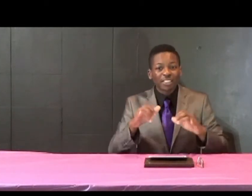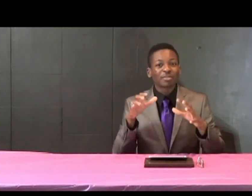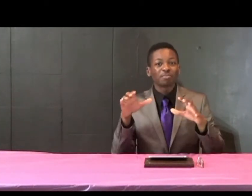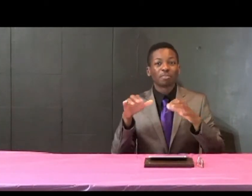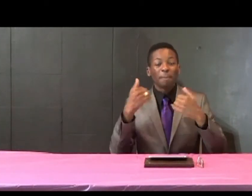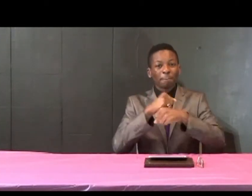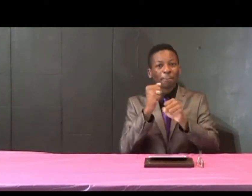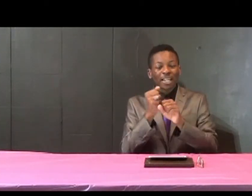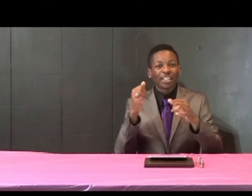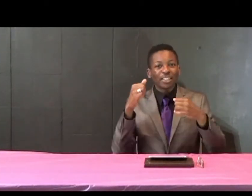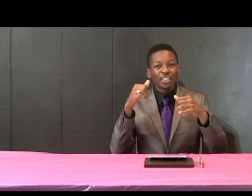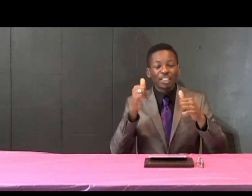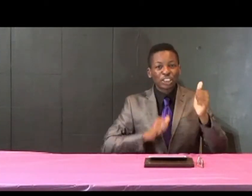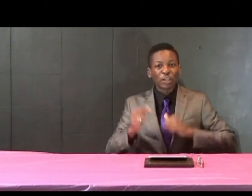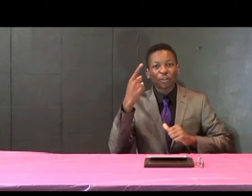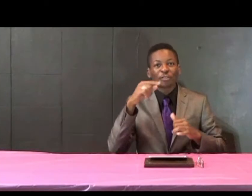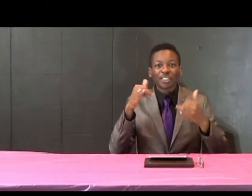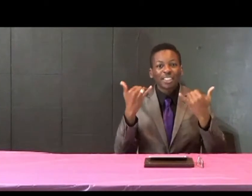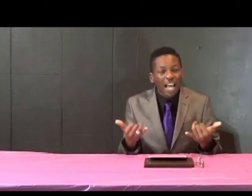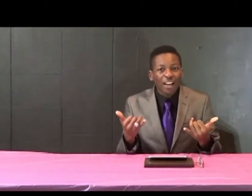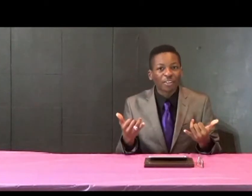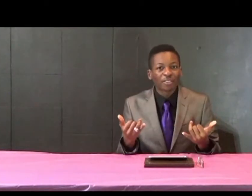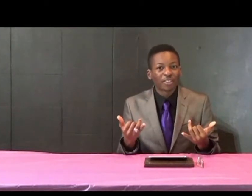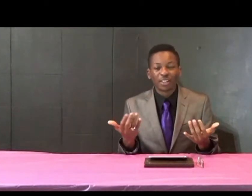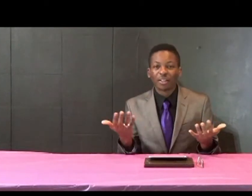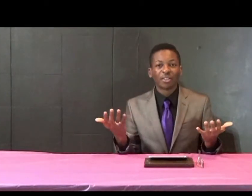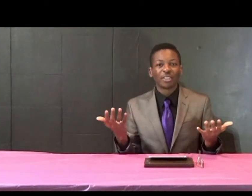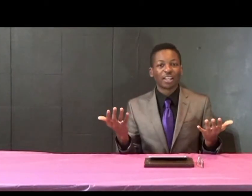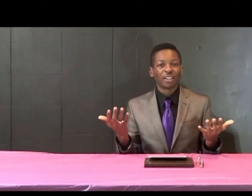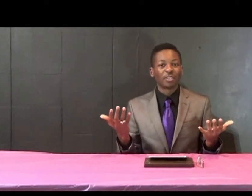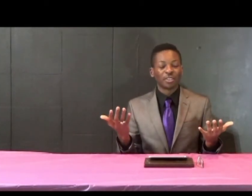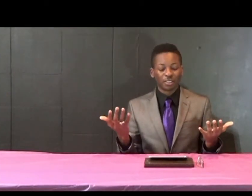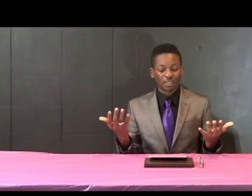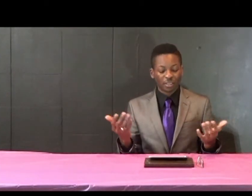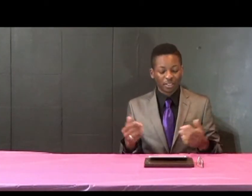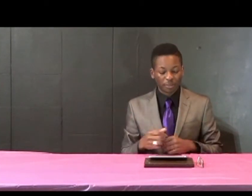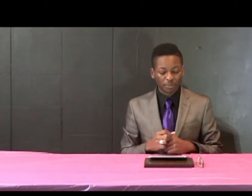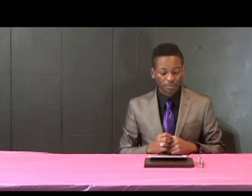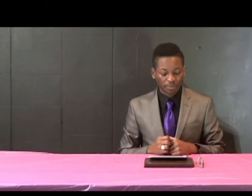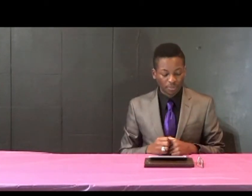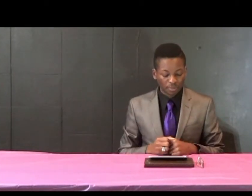I wish that the people on the show would still have that on the Sesame Street.